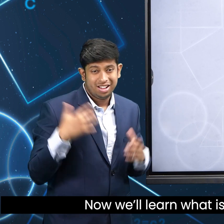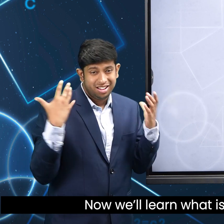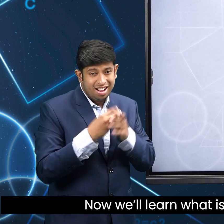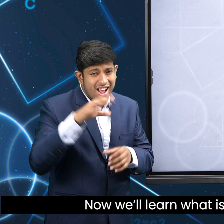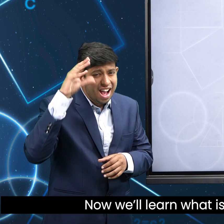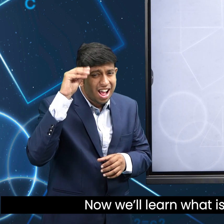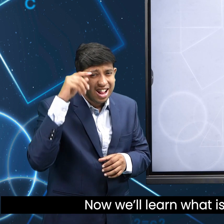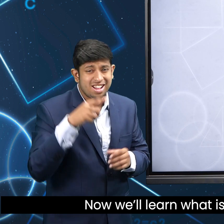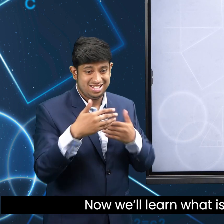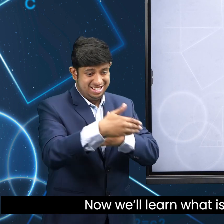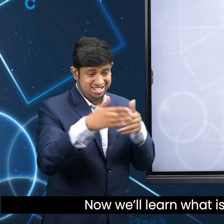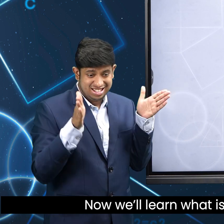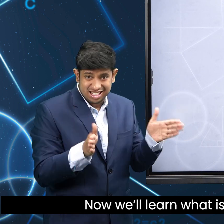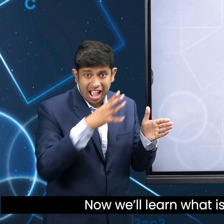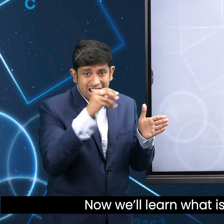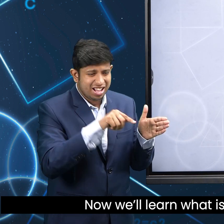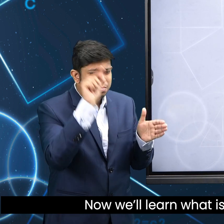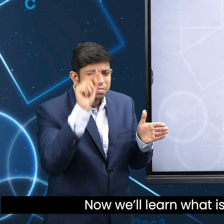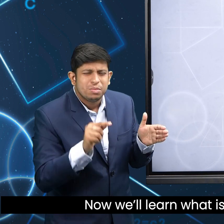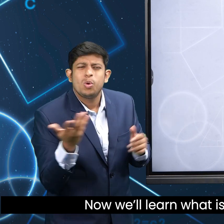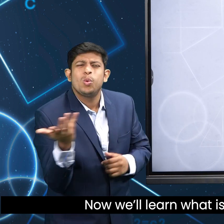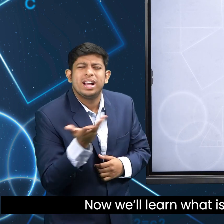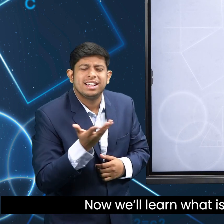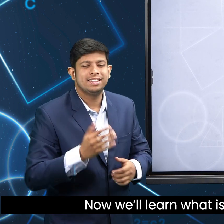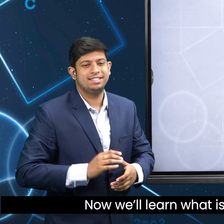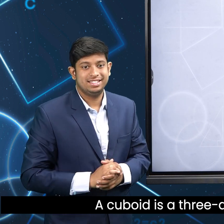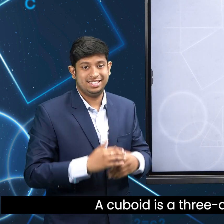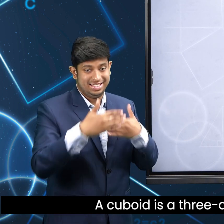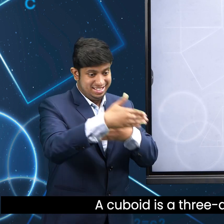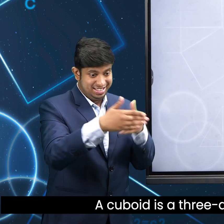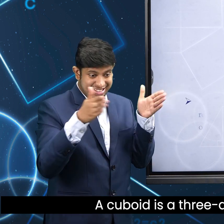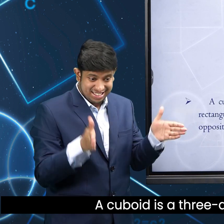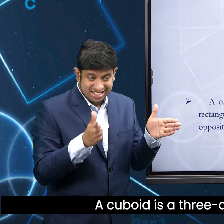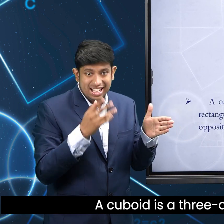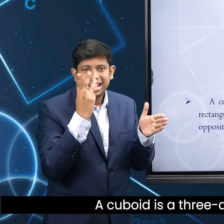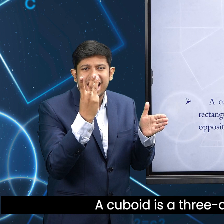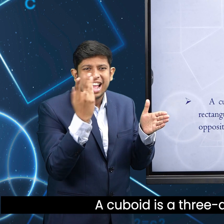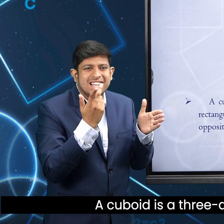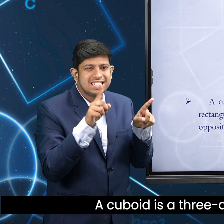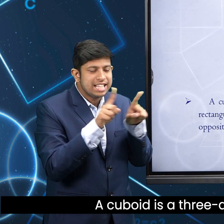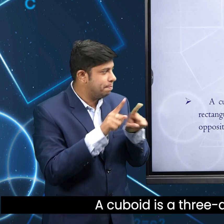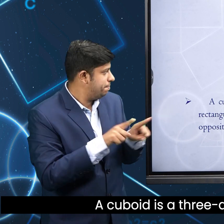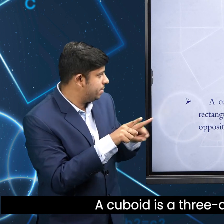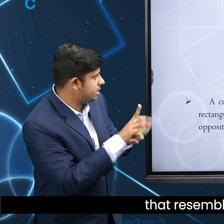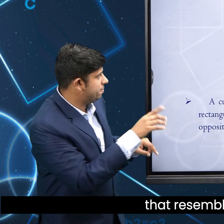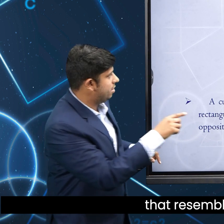Now we will learn what is cuboid and its characteristics. A cuboid is a three-dimensional geometric shape that resembles